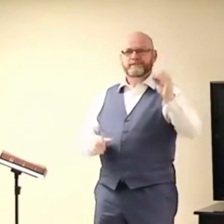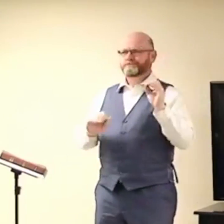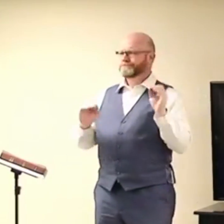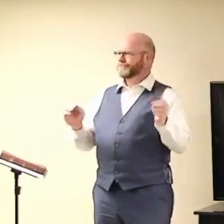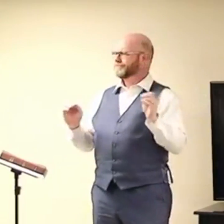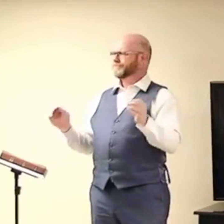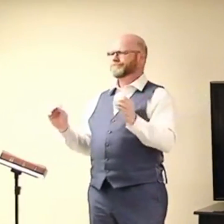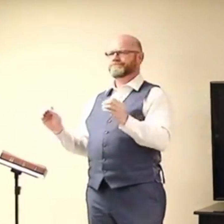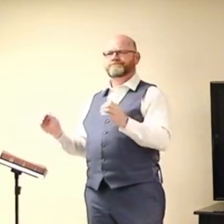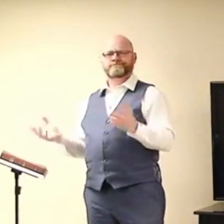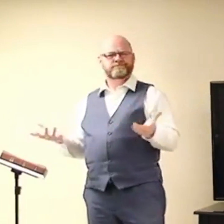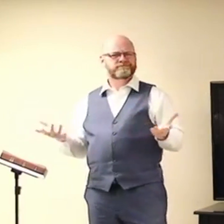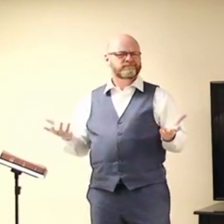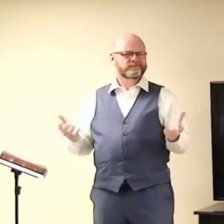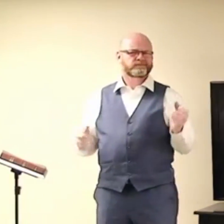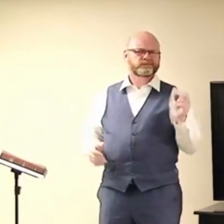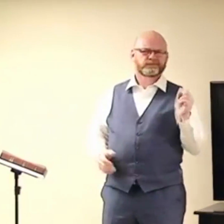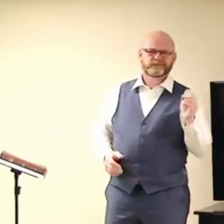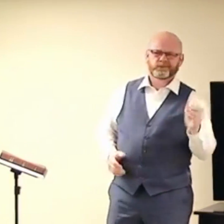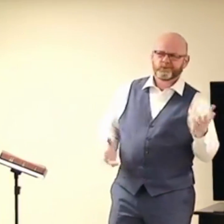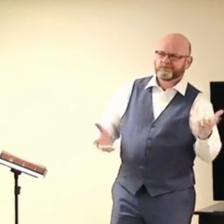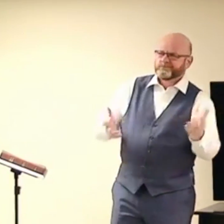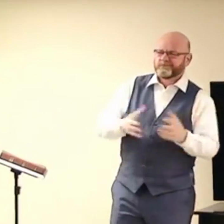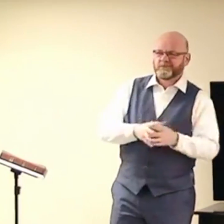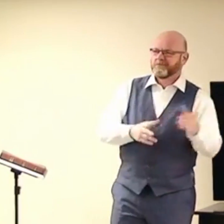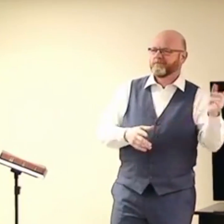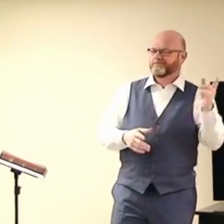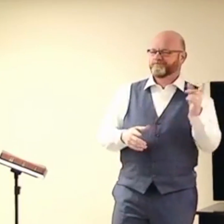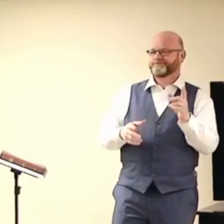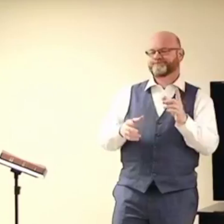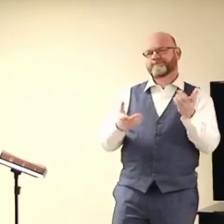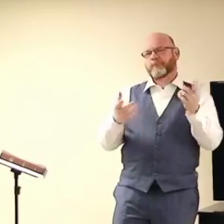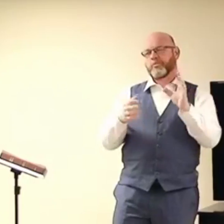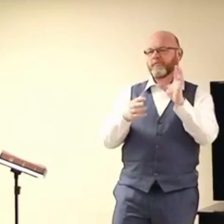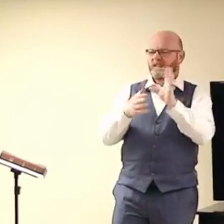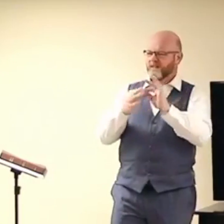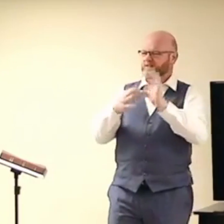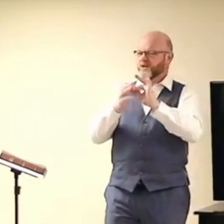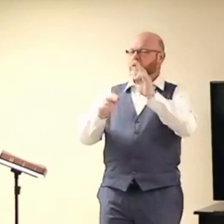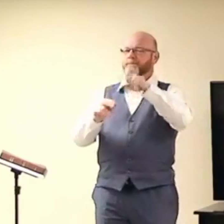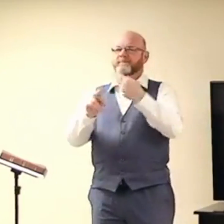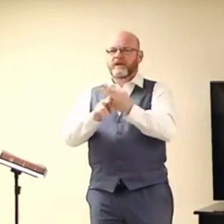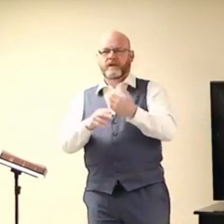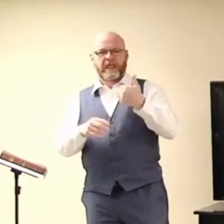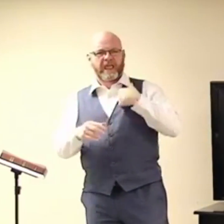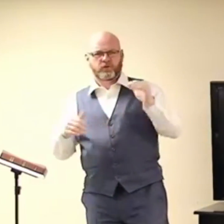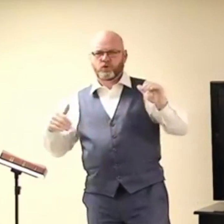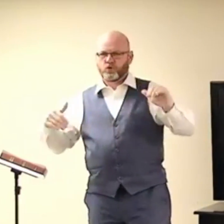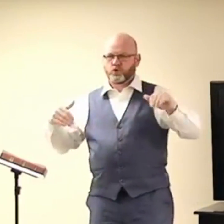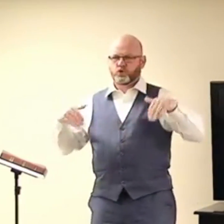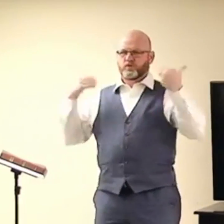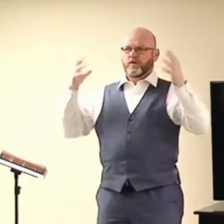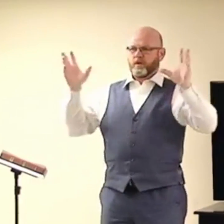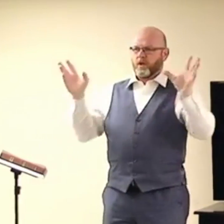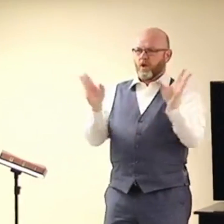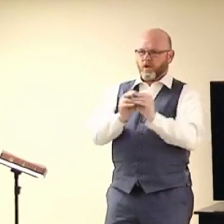You know, he had great ideas. We had great expectations of him doing a great job.